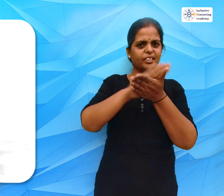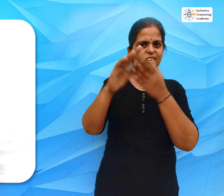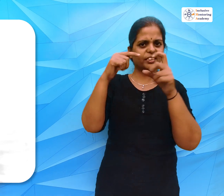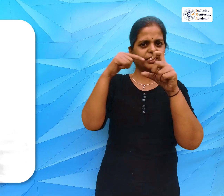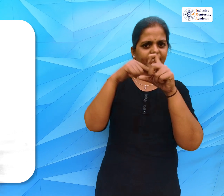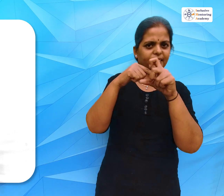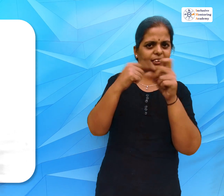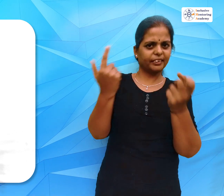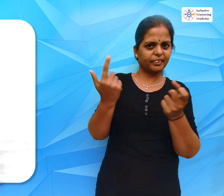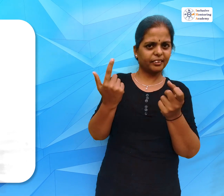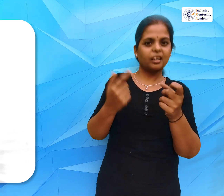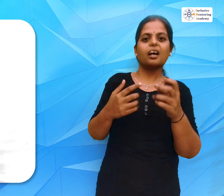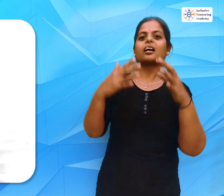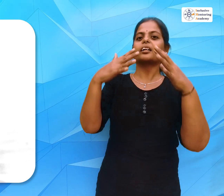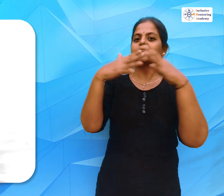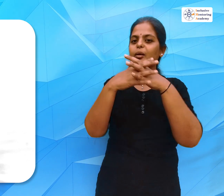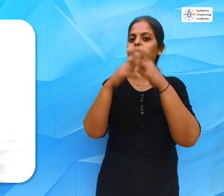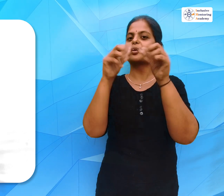He was.